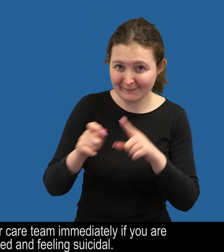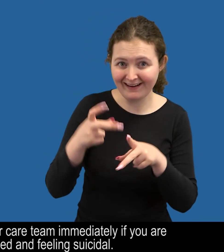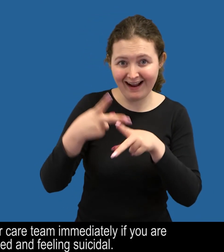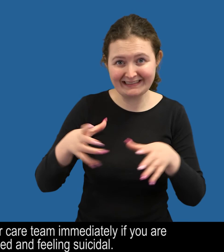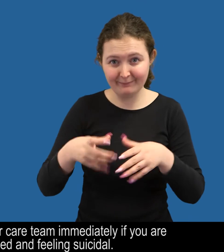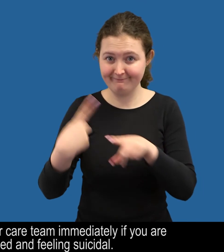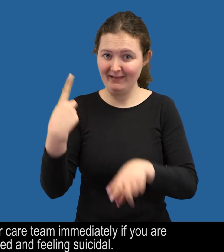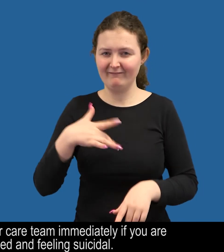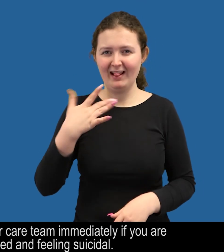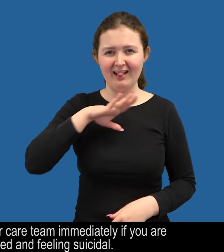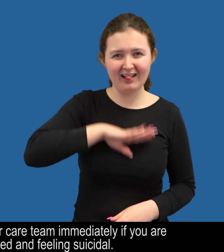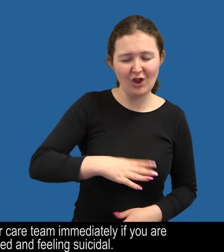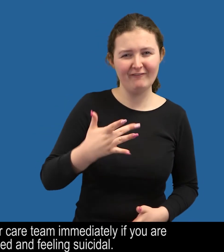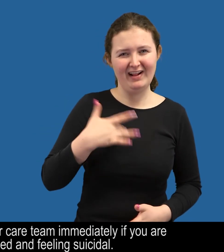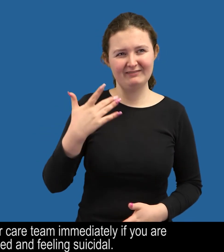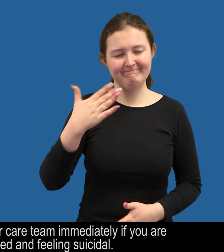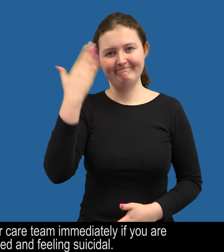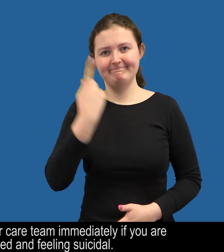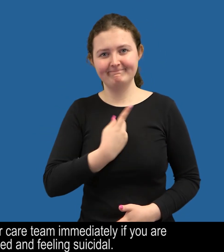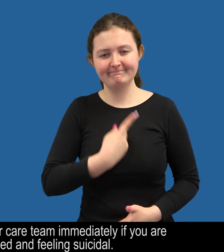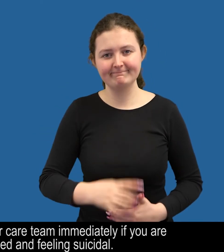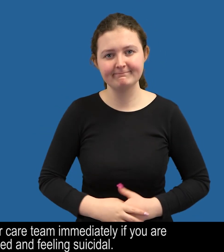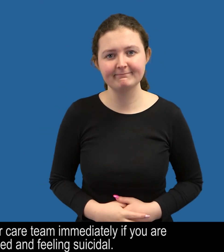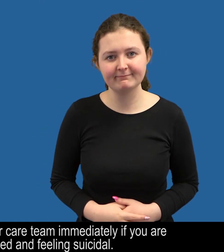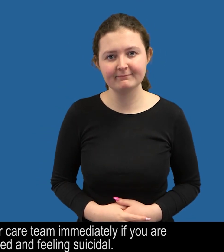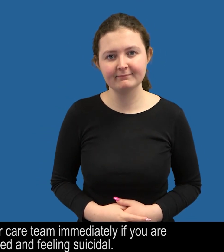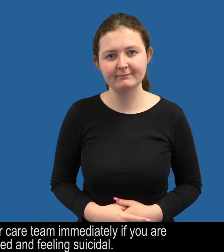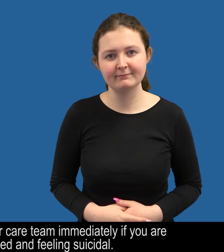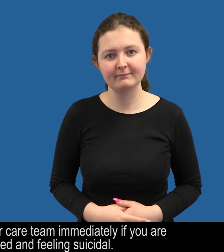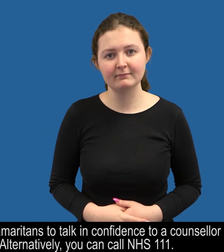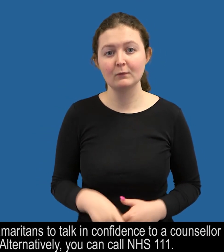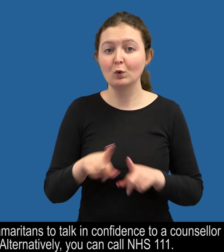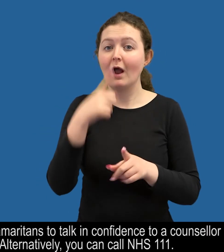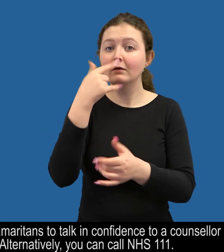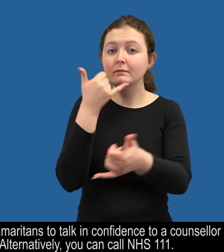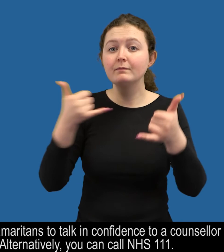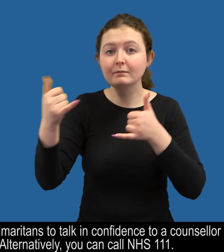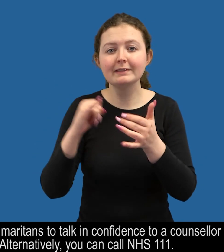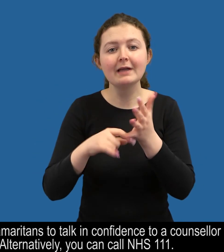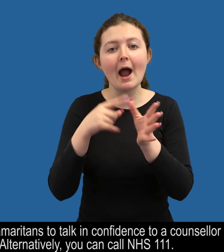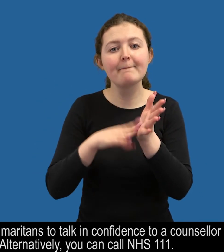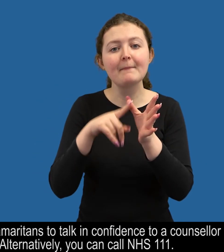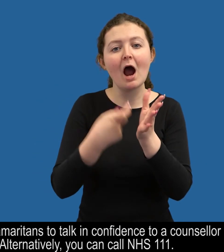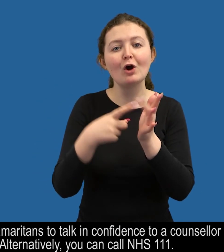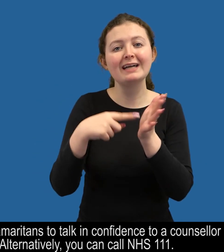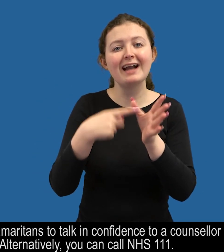you are depressed and feeling suicidal. You can also telephone the Samaritans to talk in confidence to a